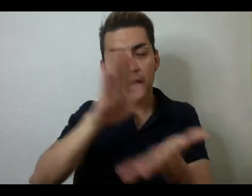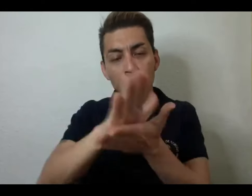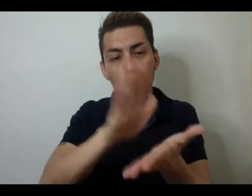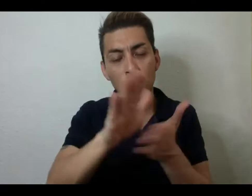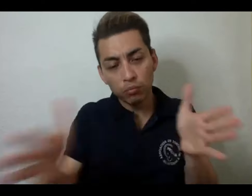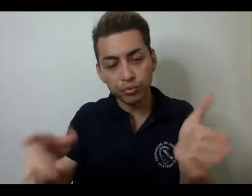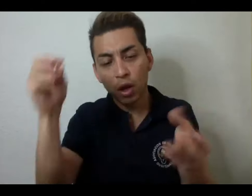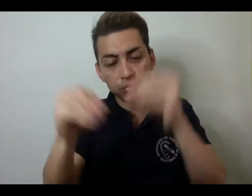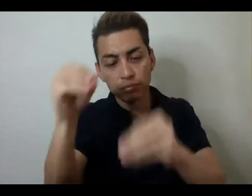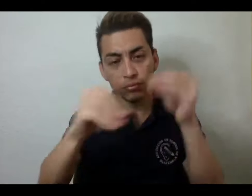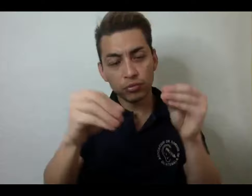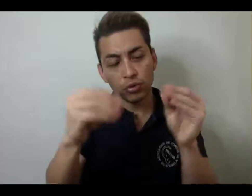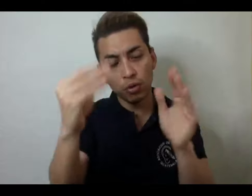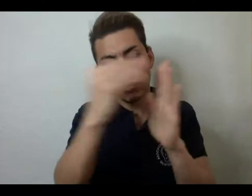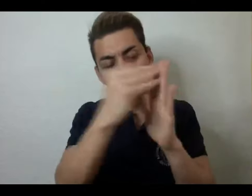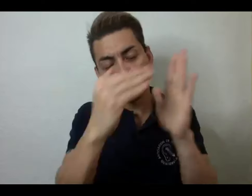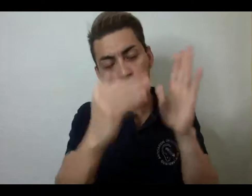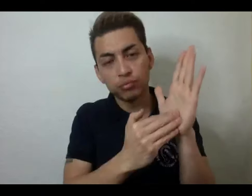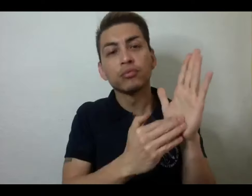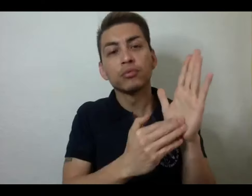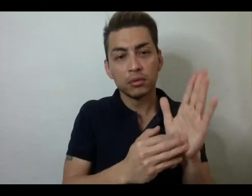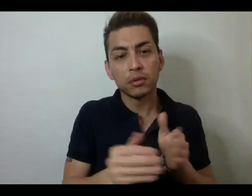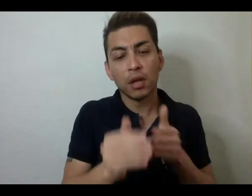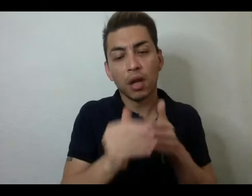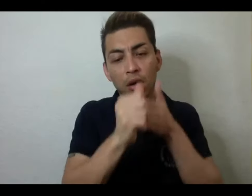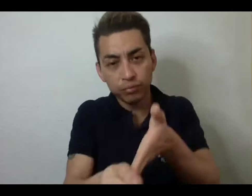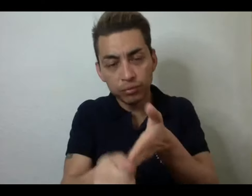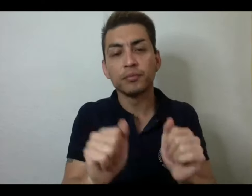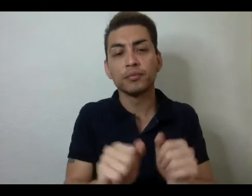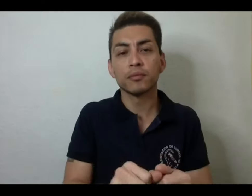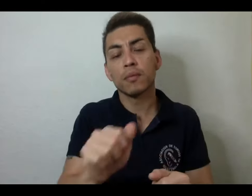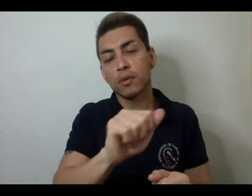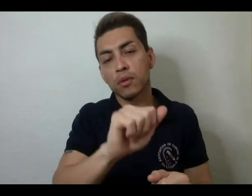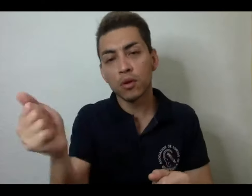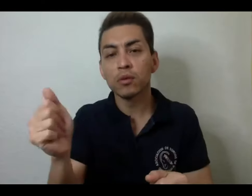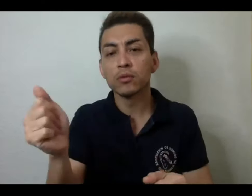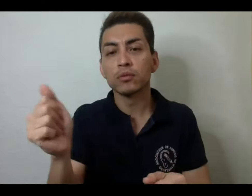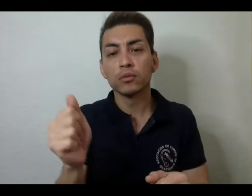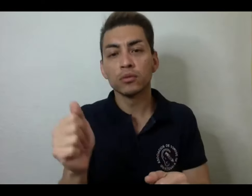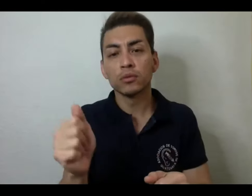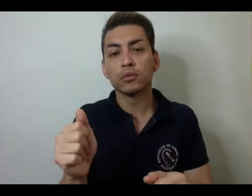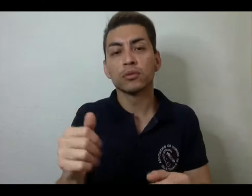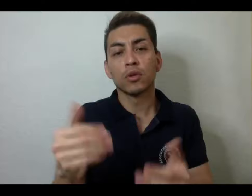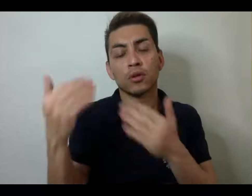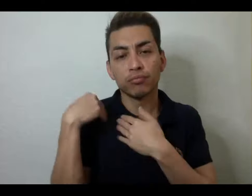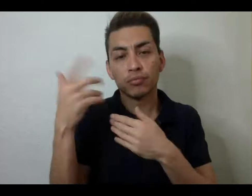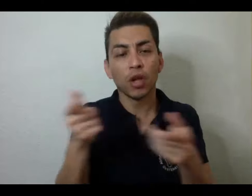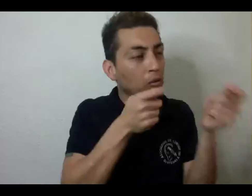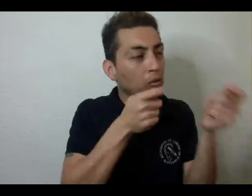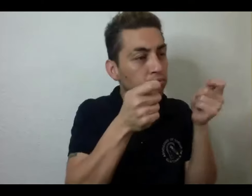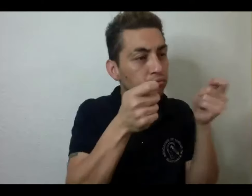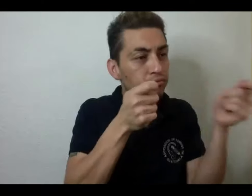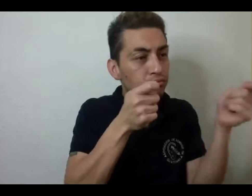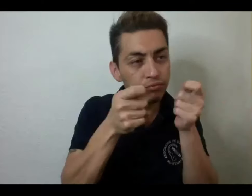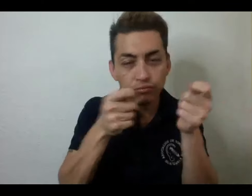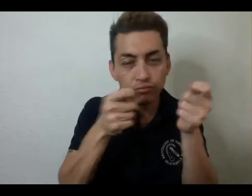Planning and Leadership, Dr. Anisha Gales-Geddes, Social Policy, Program Development, Monitoring and Evaluation Practitioner